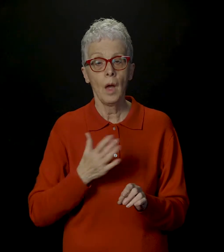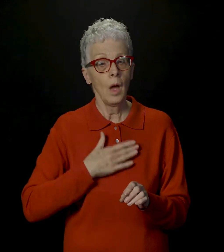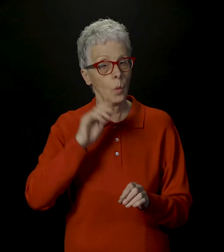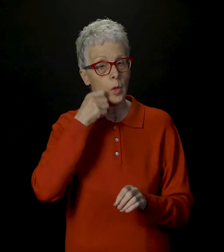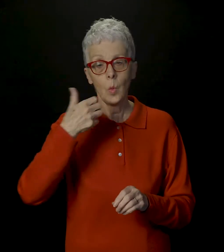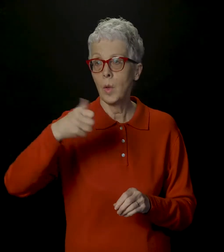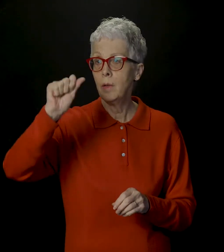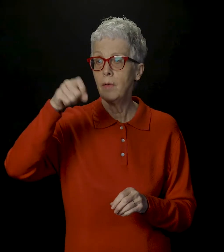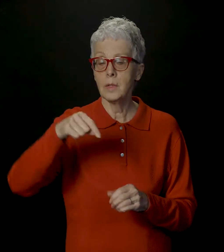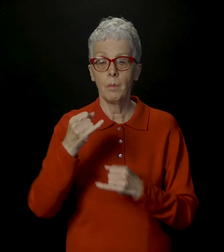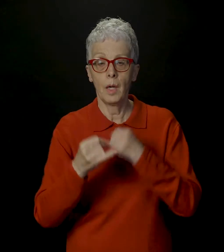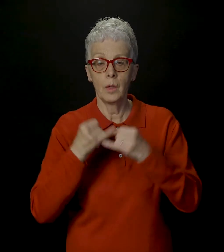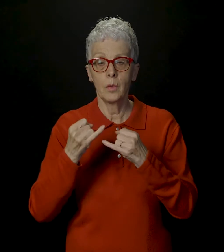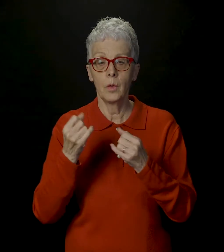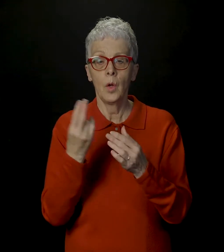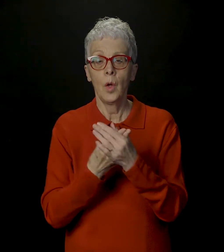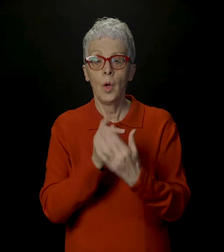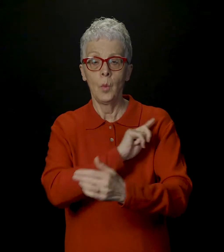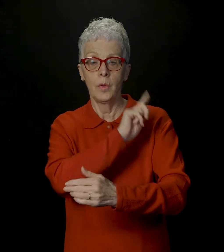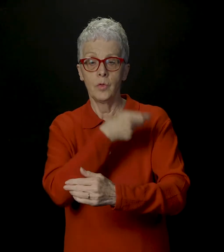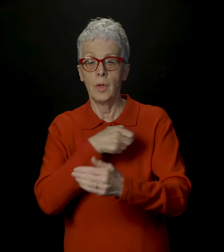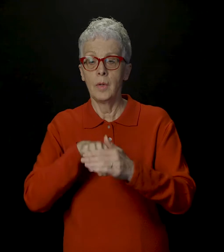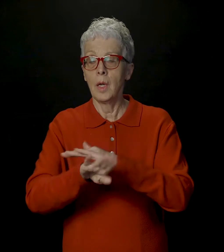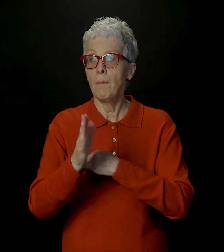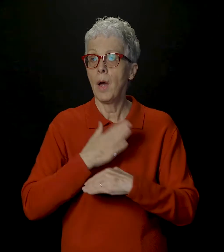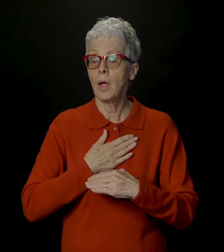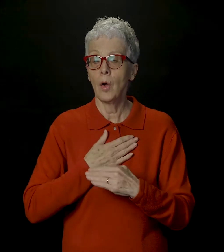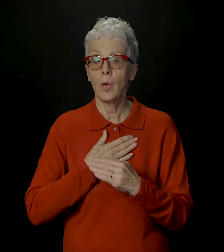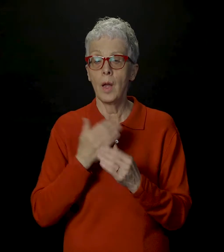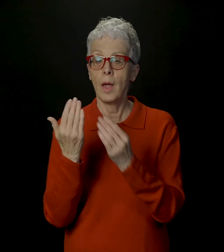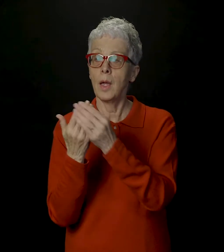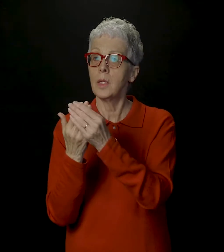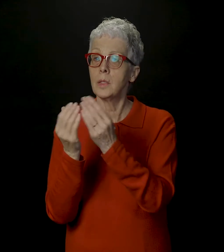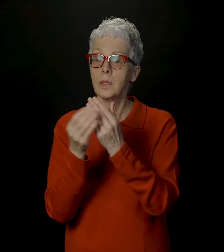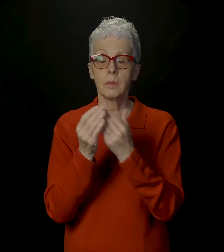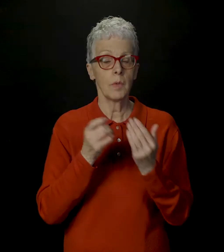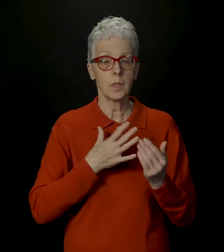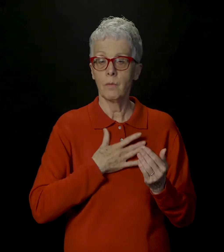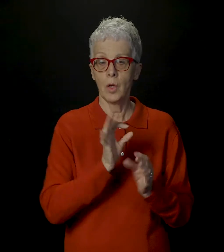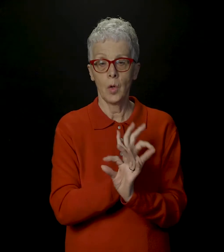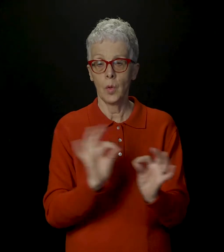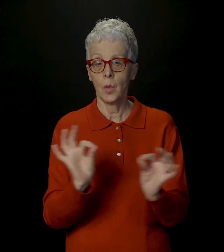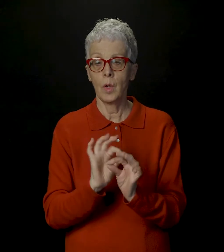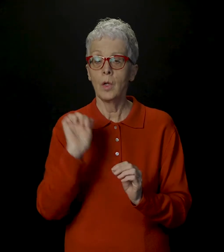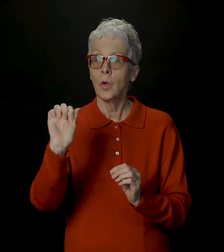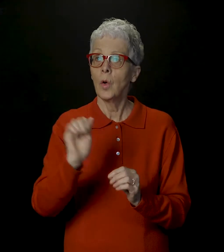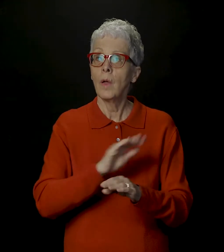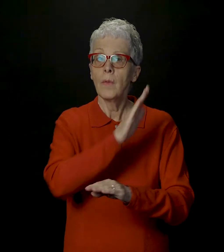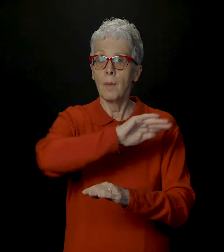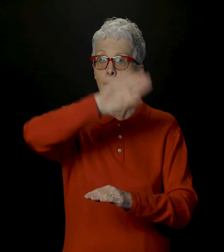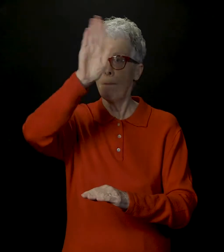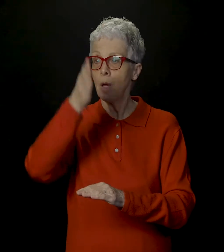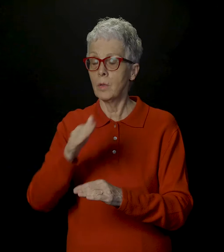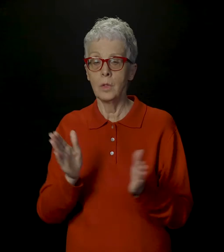I won't win this battle With the strength In my own hand You're the